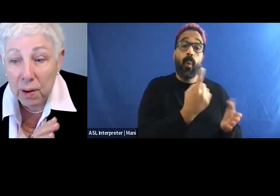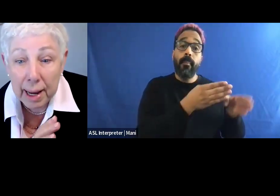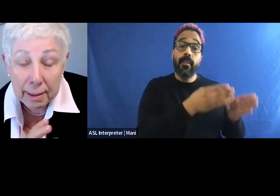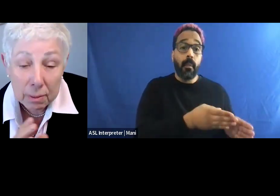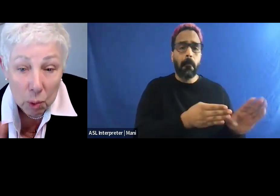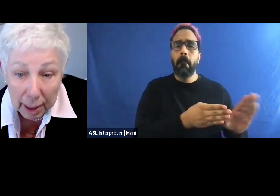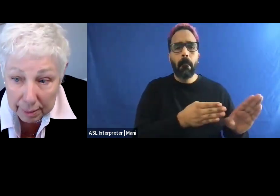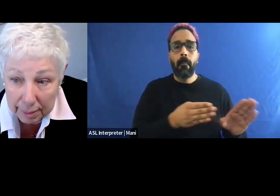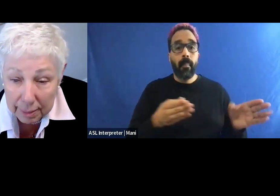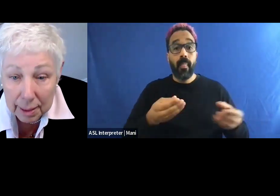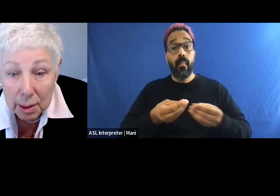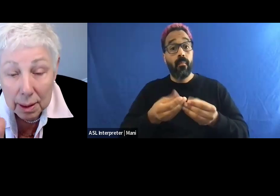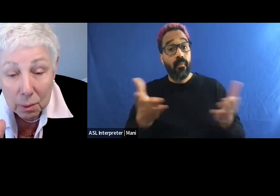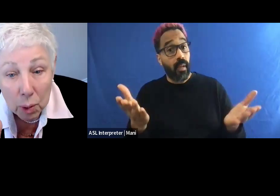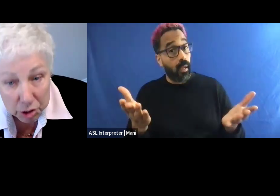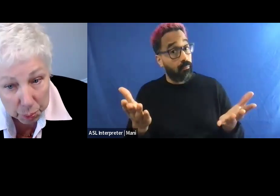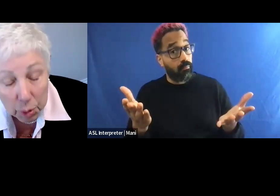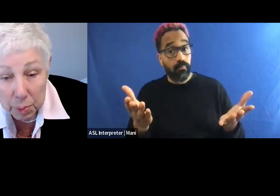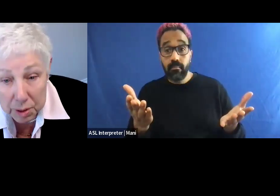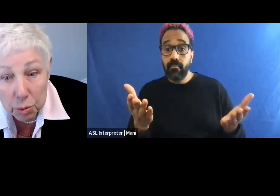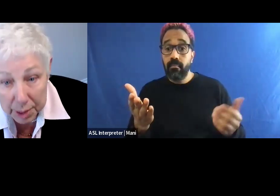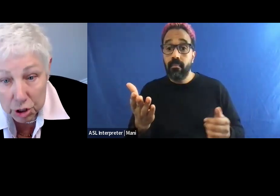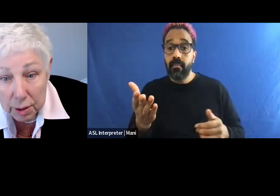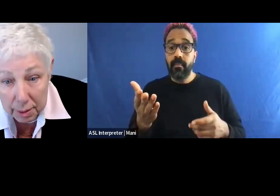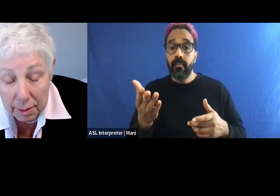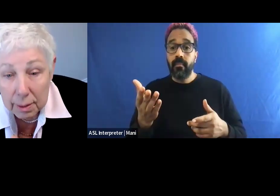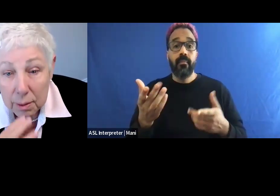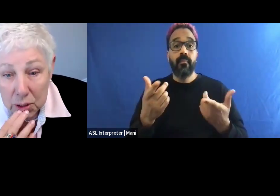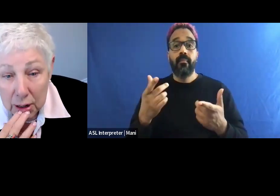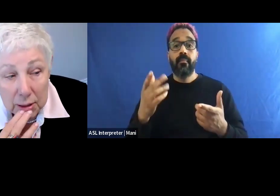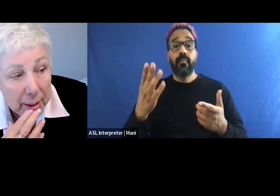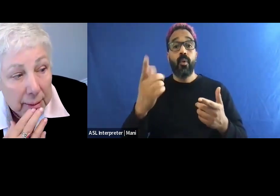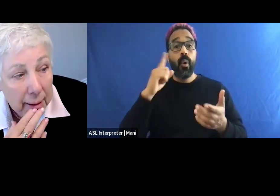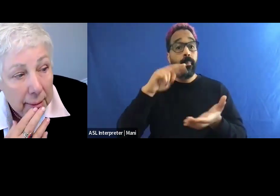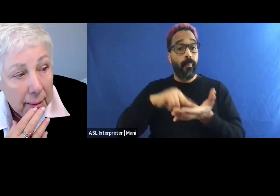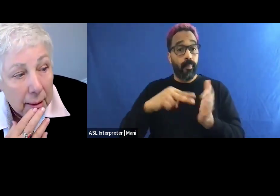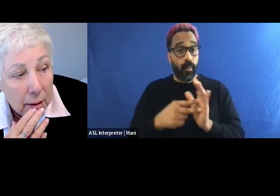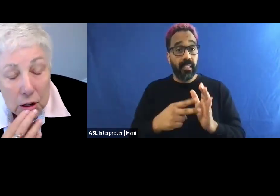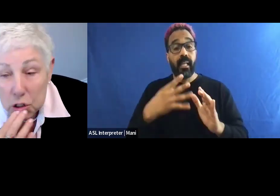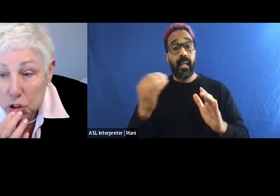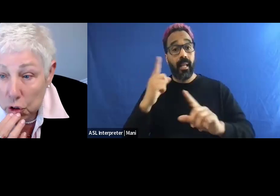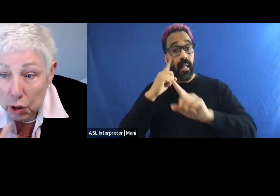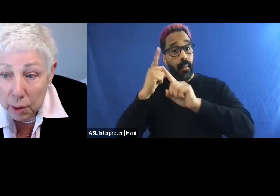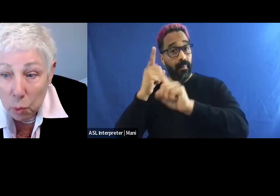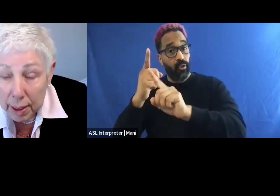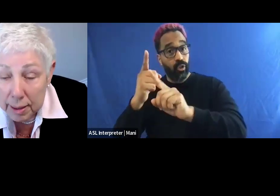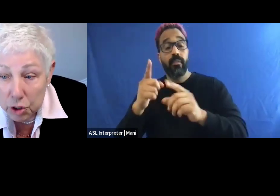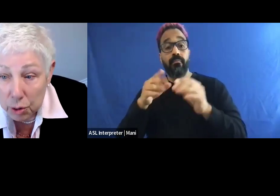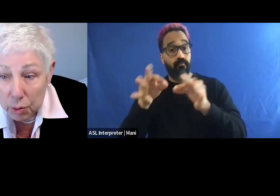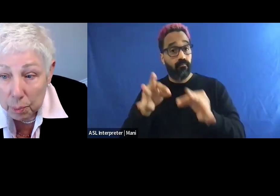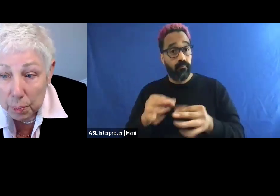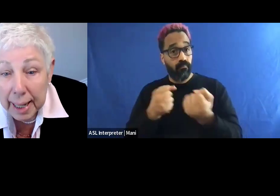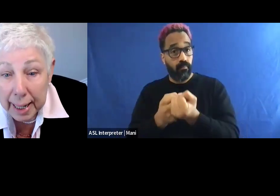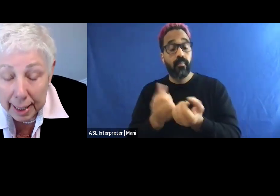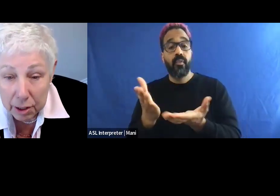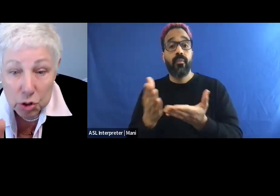to provide what? What is your purpose, your mission? We talked about that. Certainly, what is